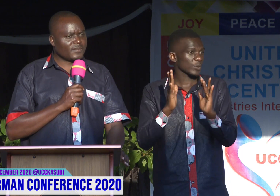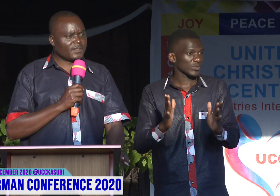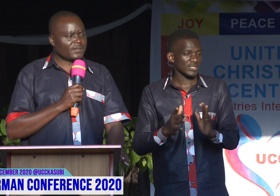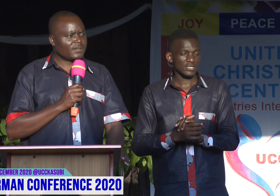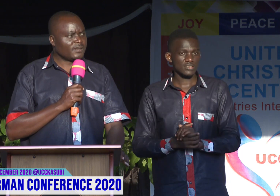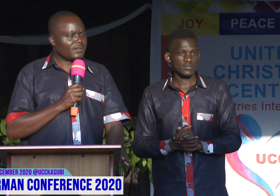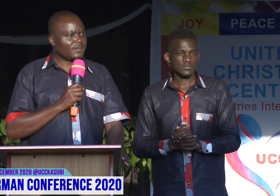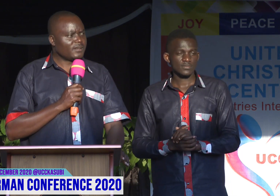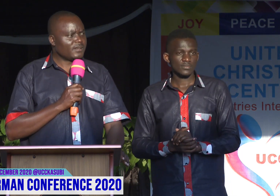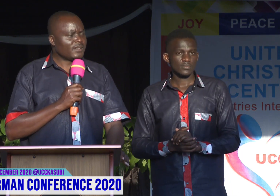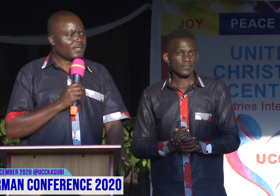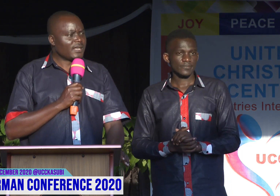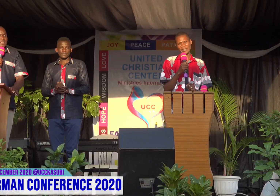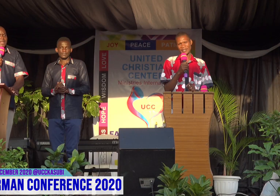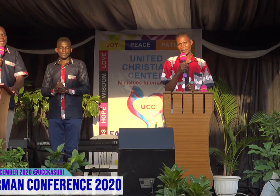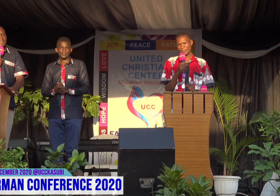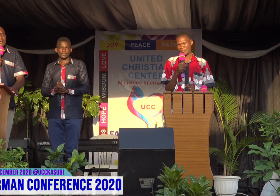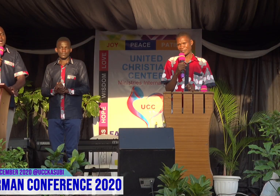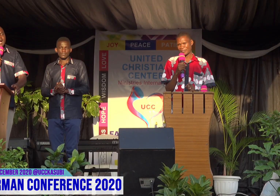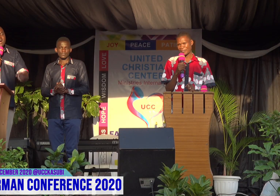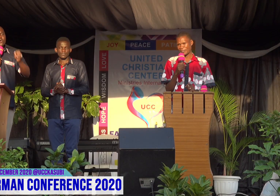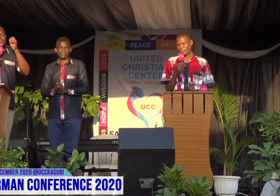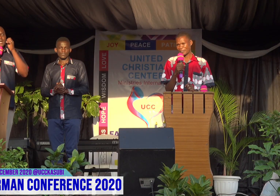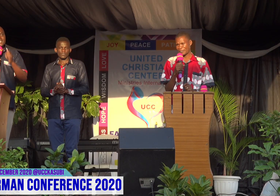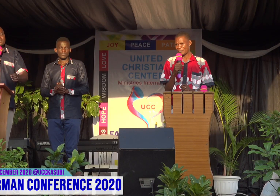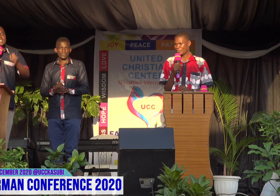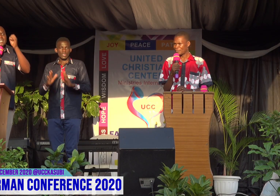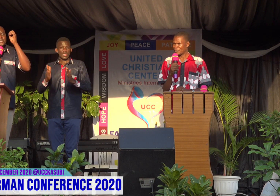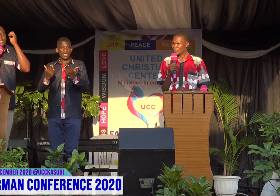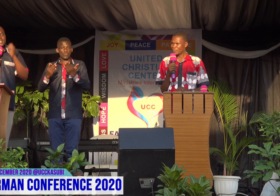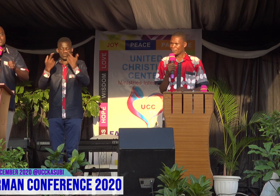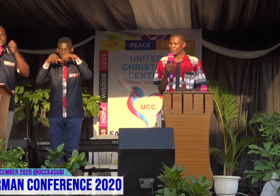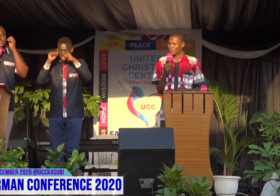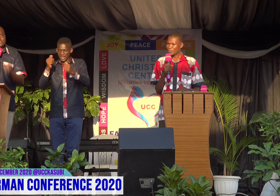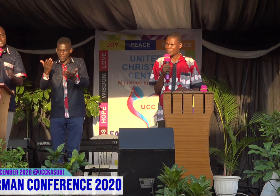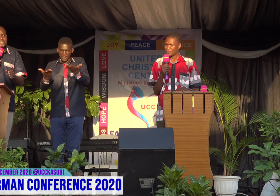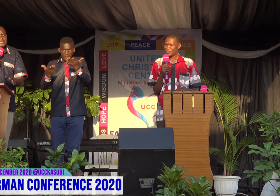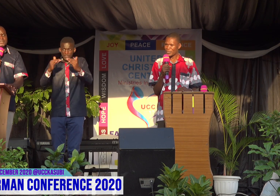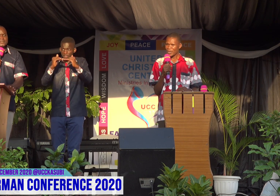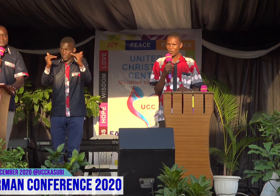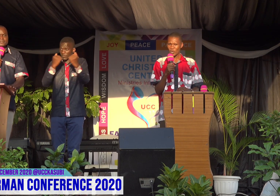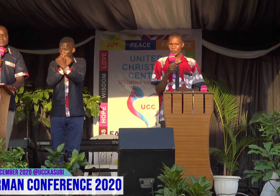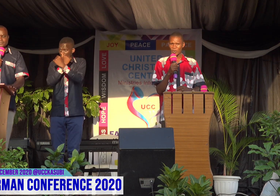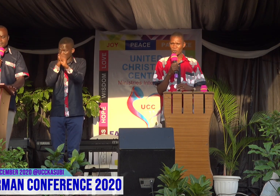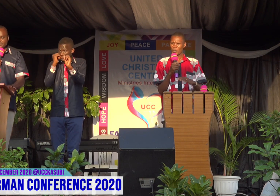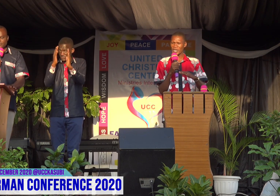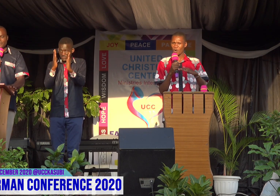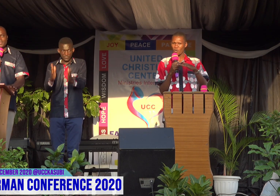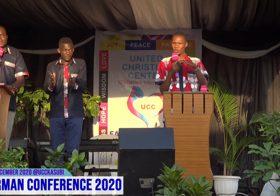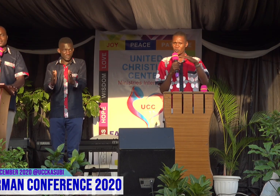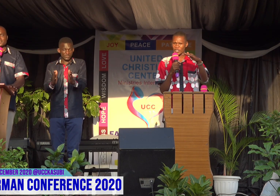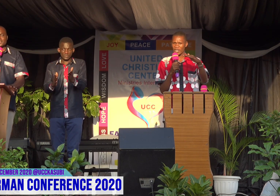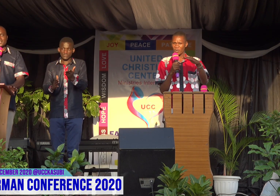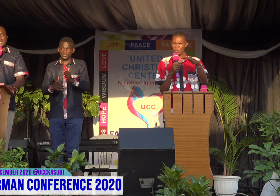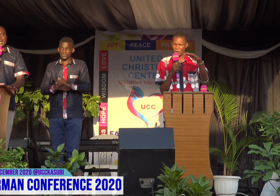balokole ba ddala oba ba kiwani. How we can measure your level of salvation? Bwe tusobola okupimira